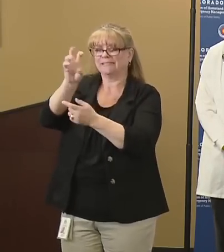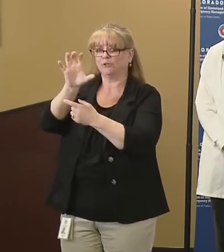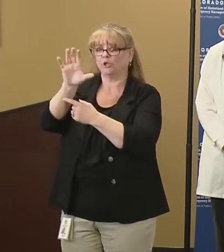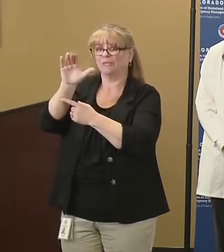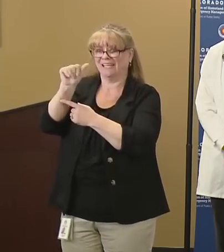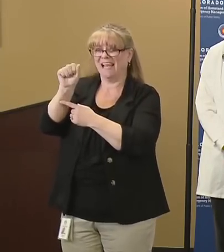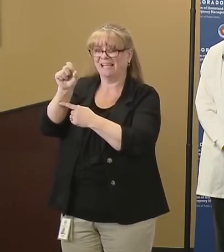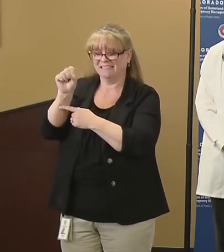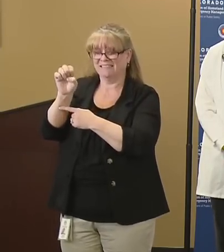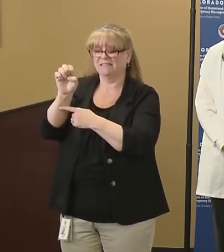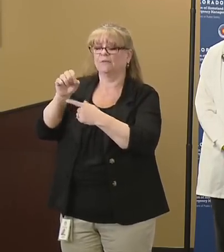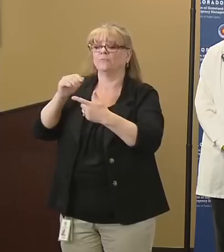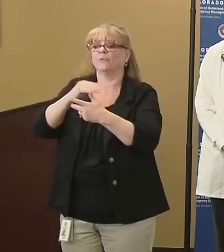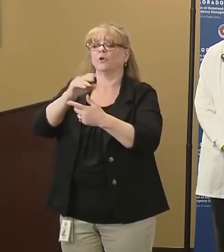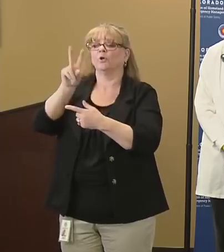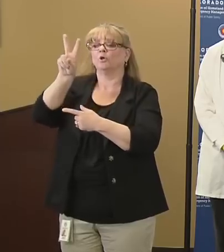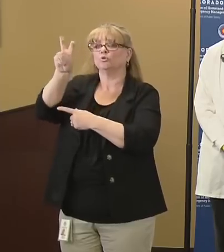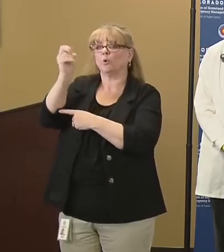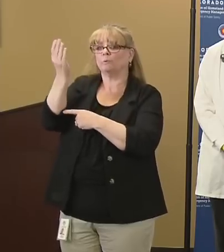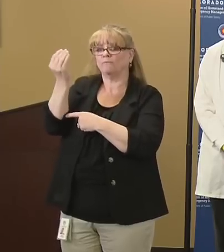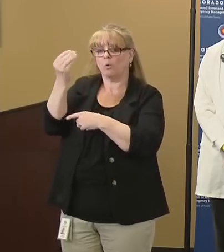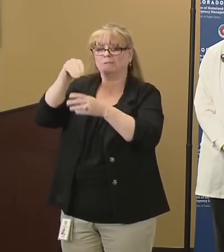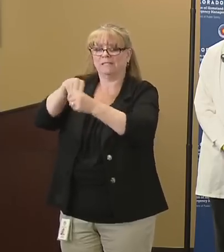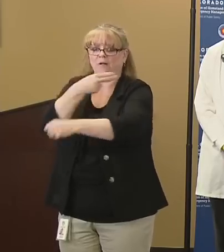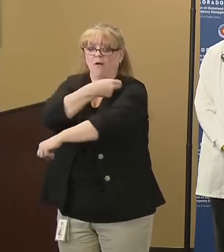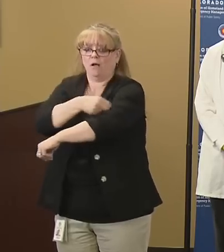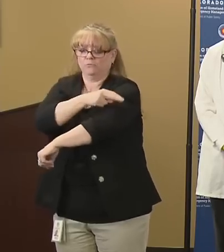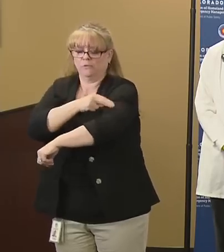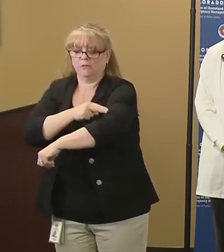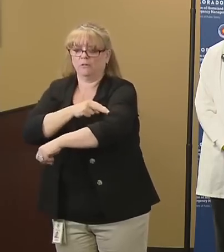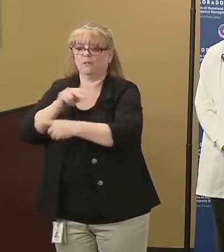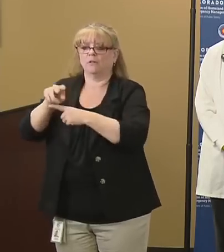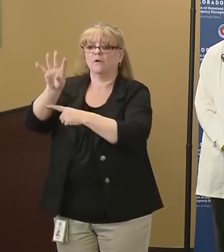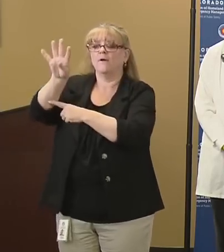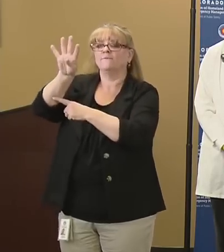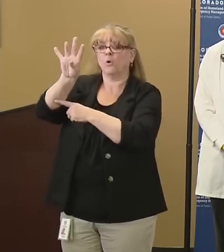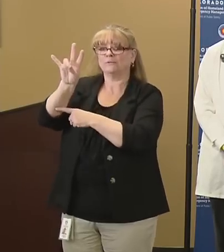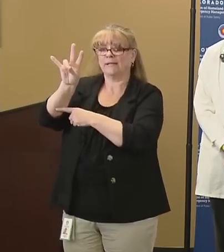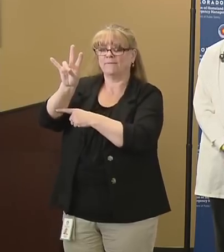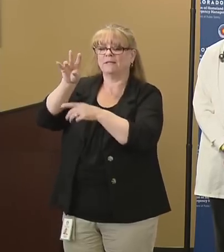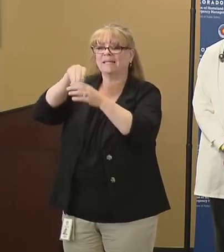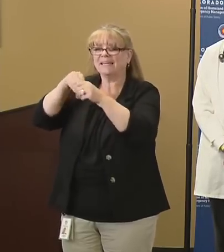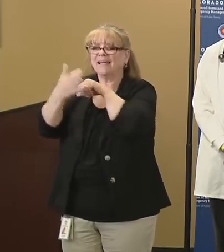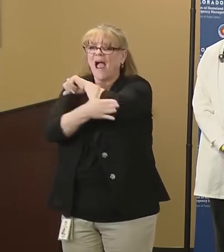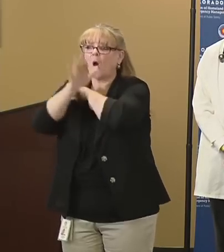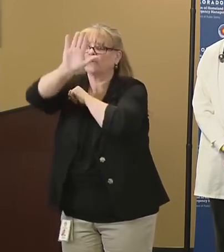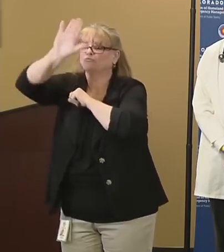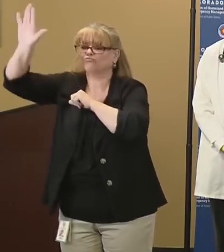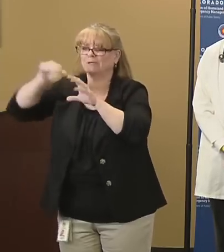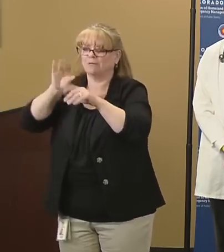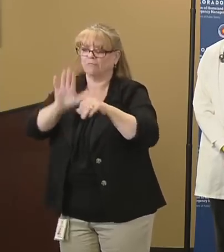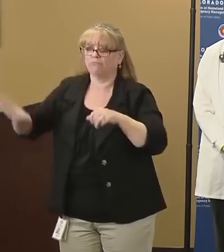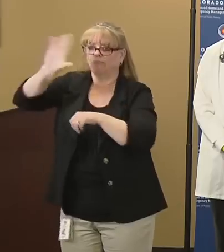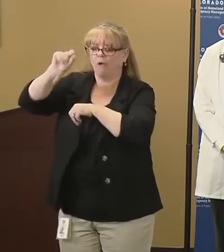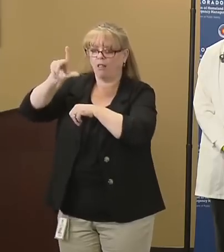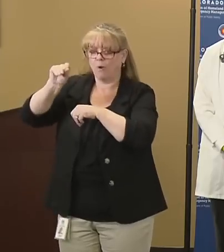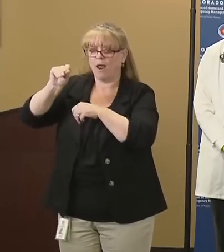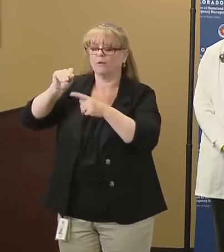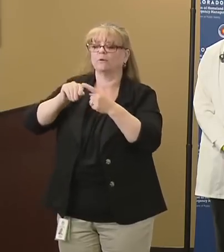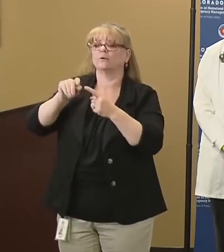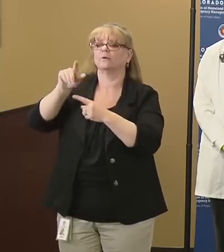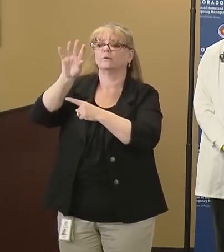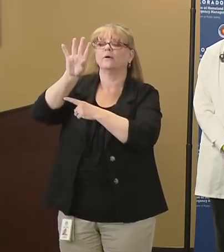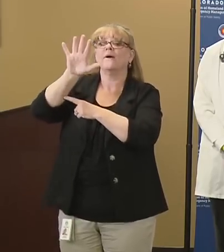414 hospitalizations, 47 counties, 51 deaths, and 15,364